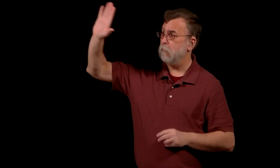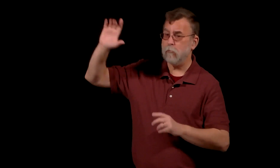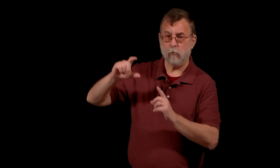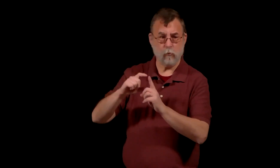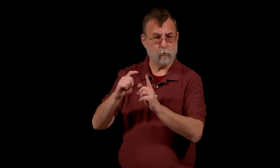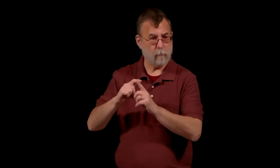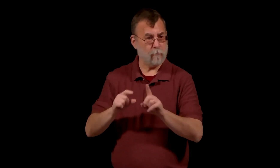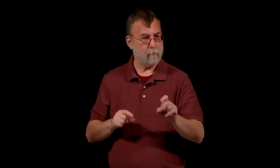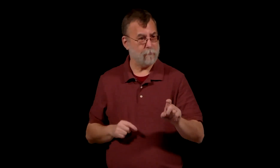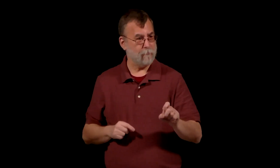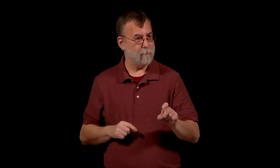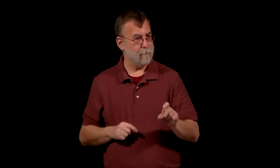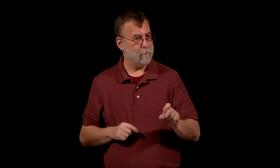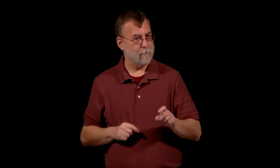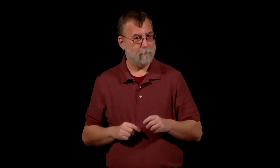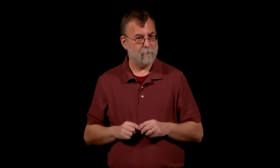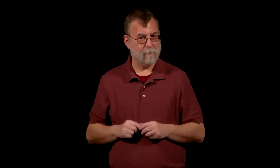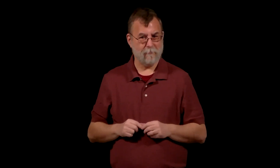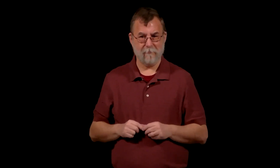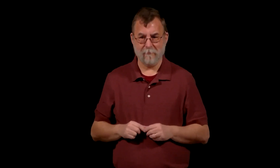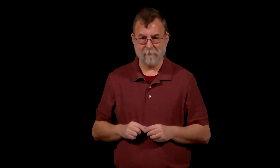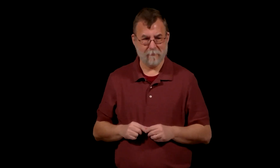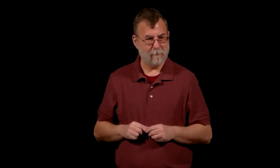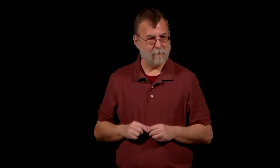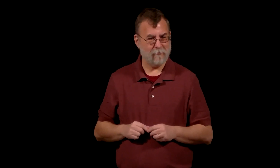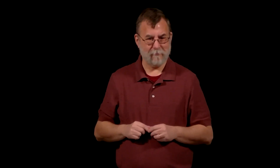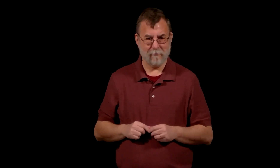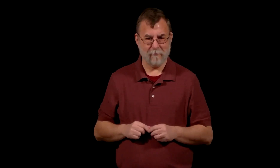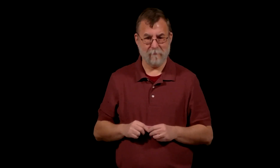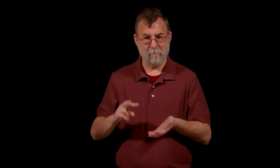Now, are you ready to receive His word?